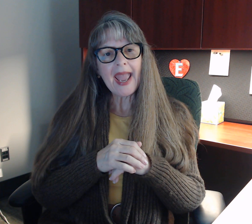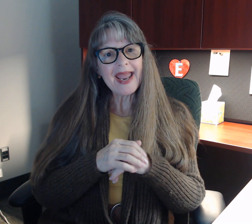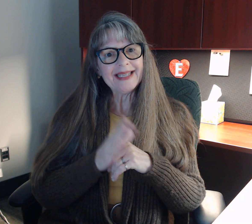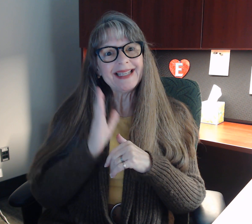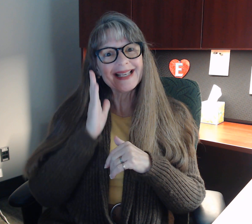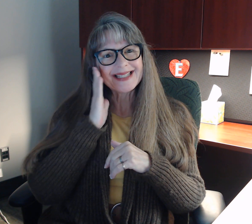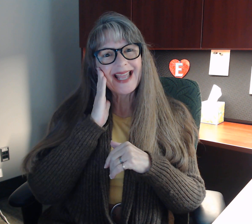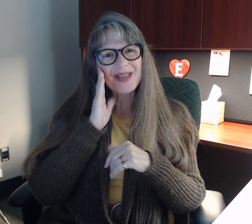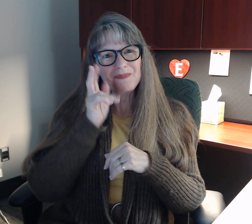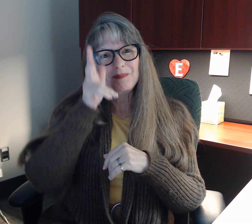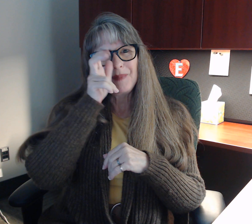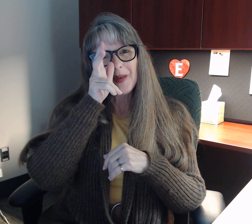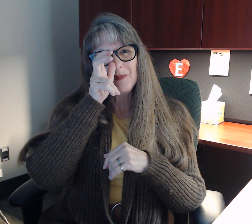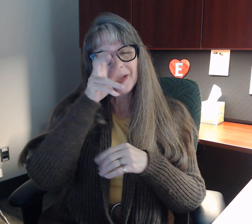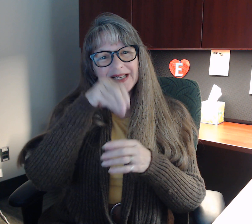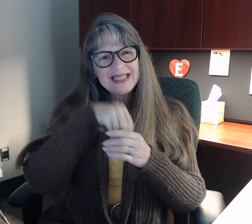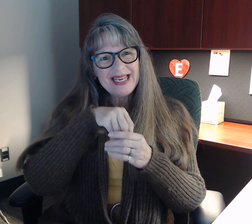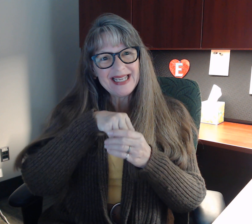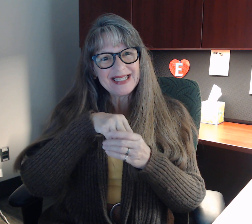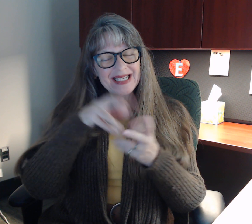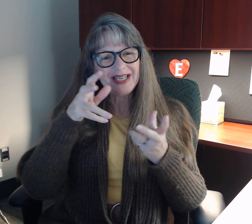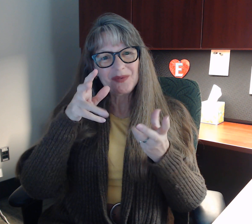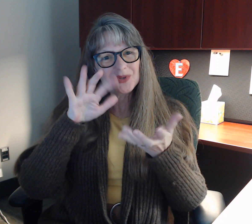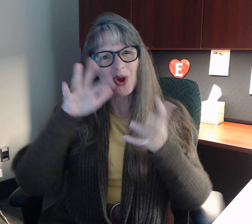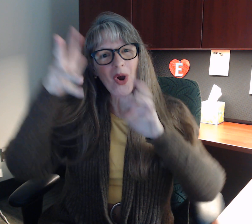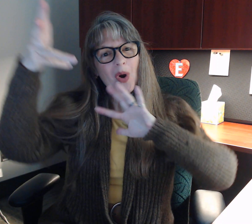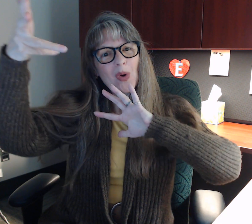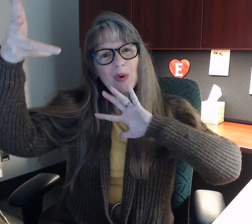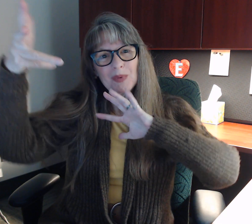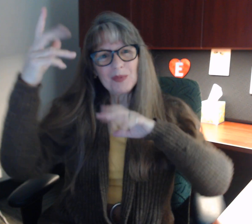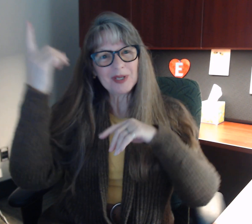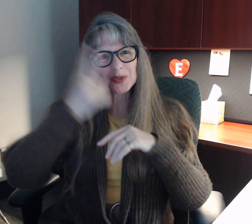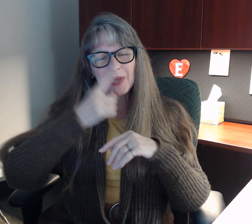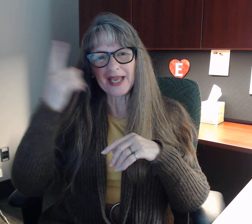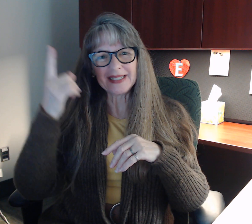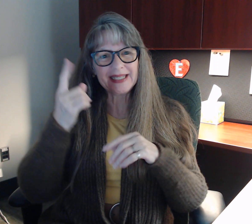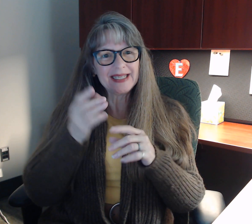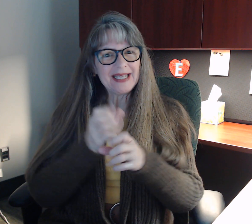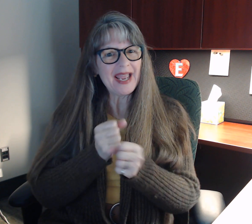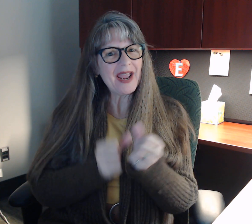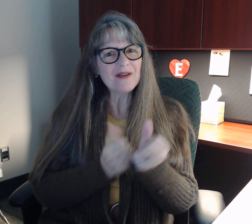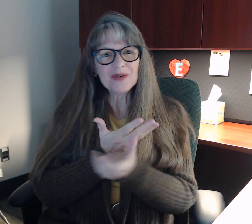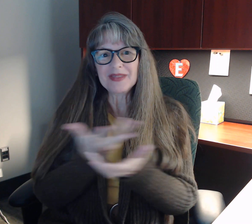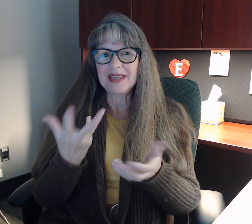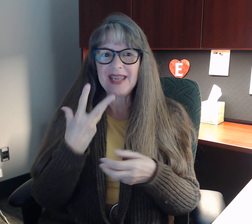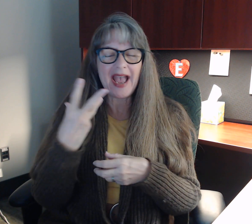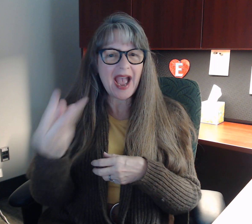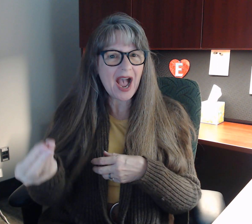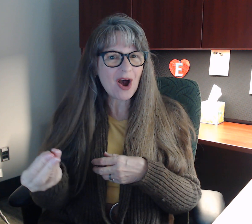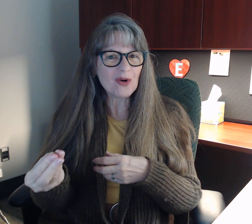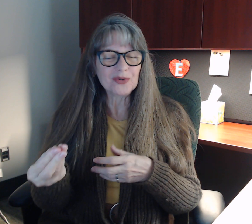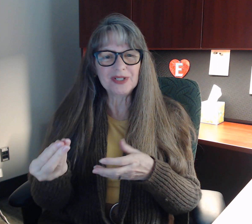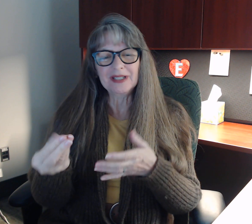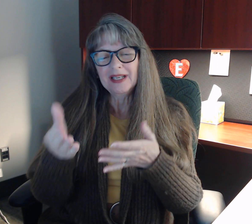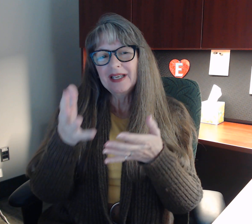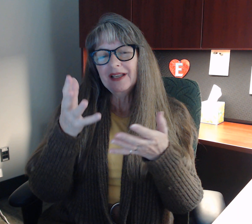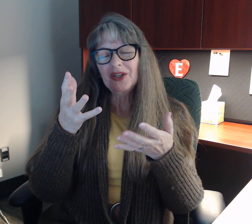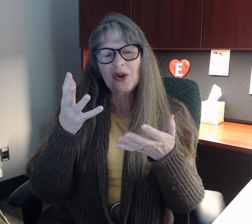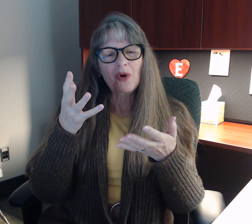And yes, it had bed bugs in it, and it was horrible because we had to get everything out, and